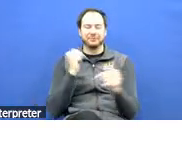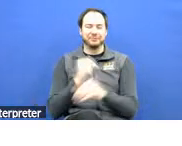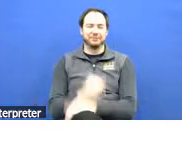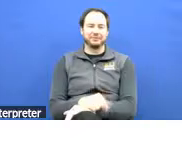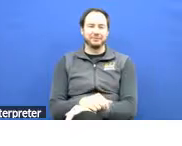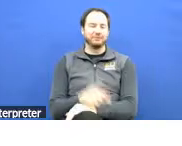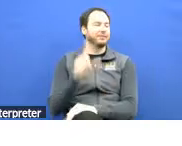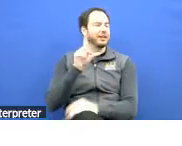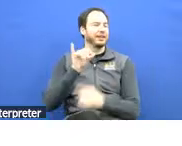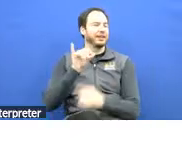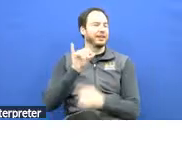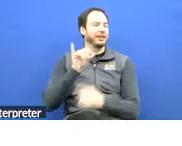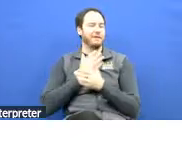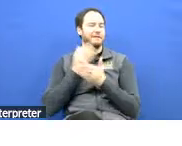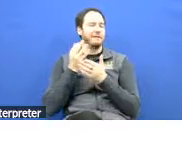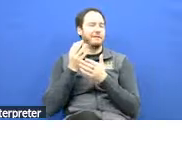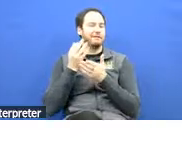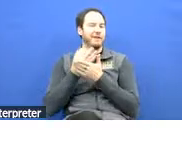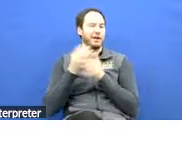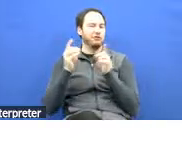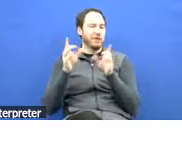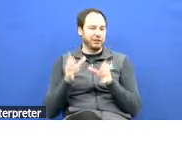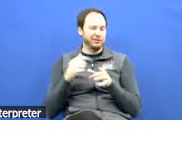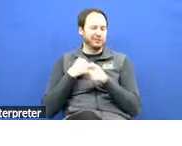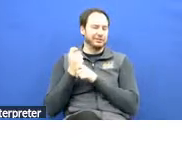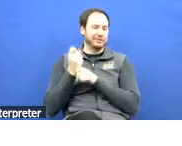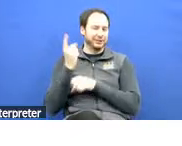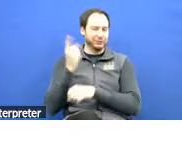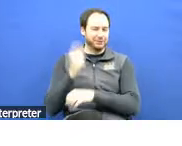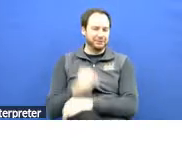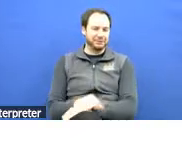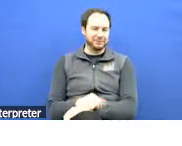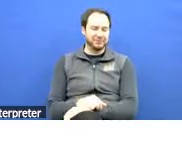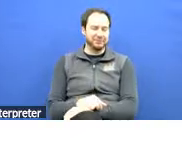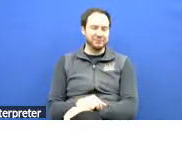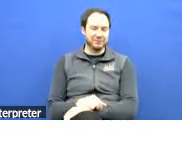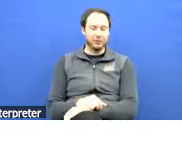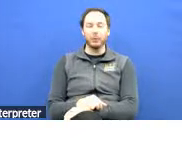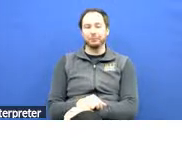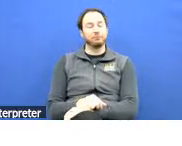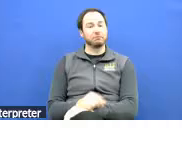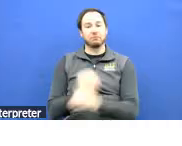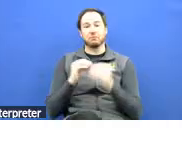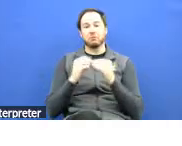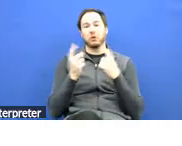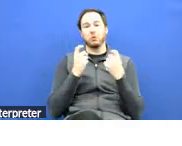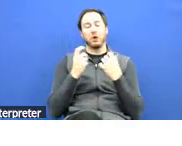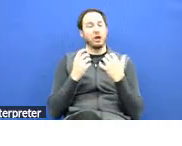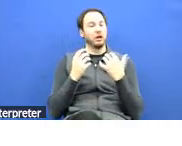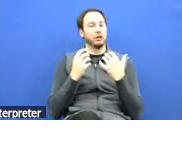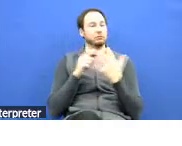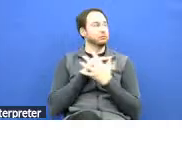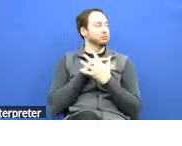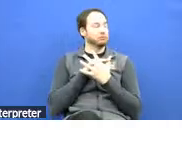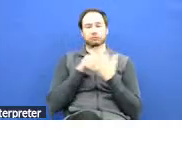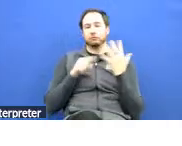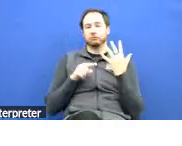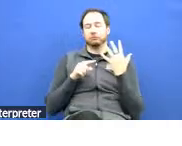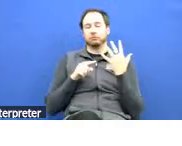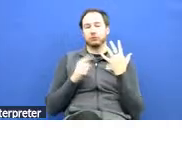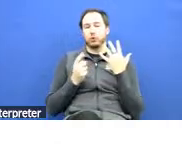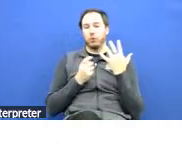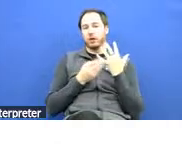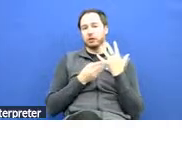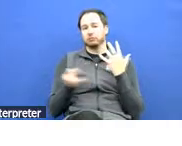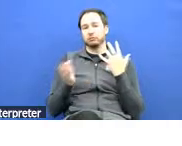Linda's our finance director, if you haven't met her yet. So, all right. Any questions? We'll start first from the town board and then I'll